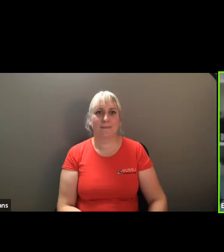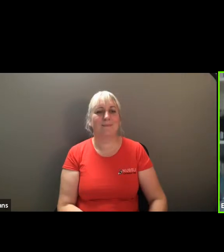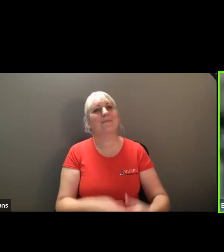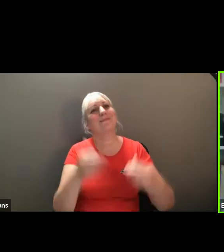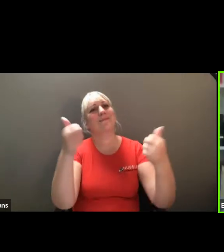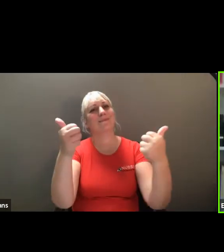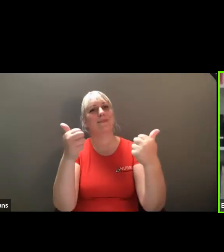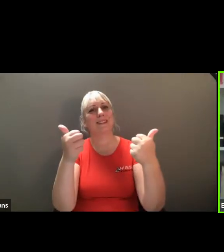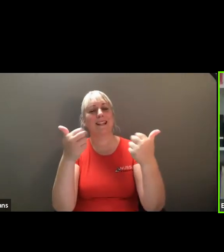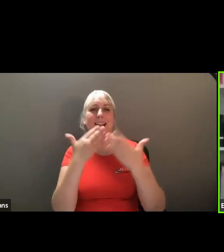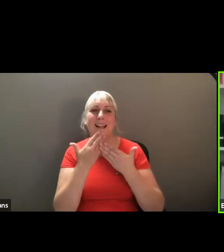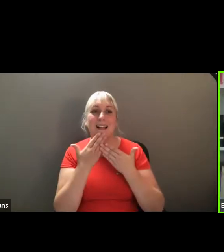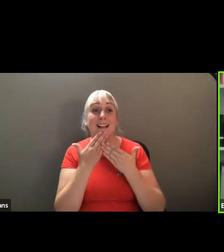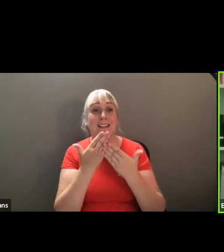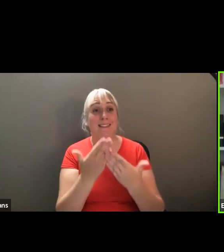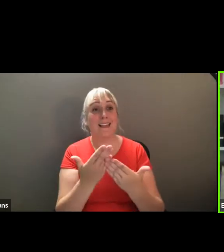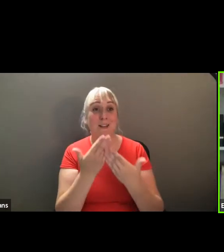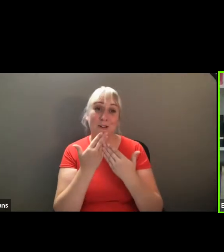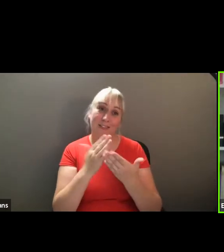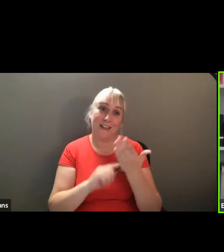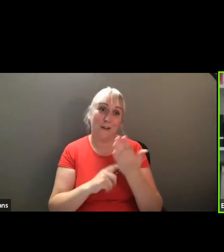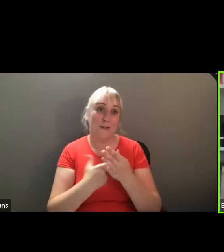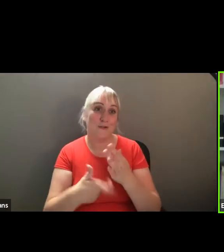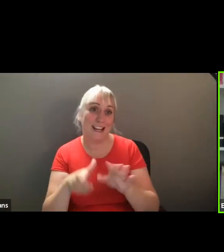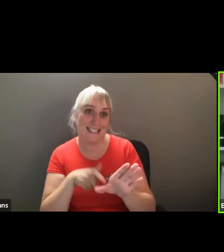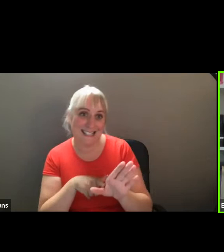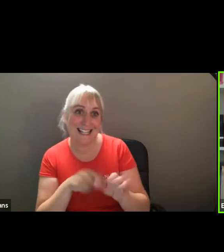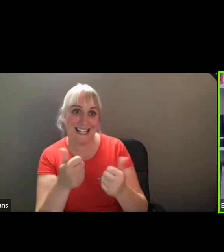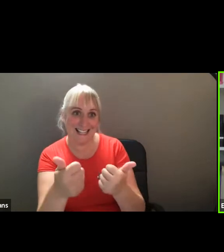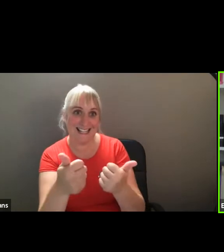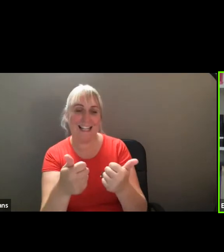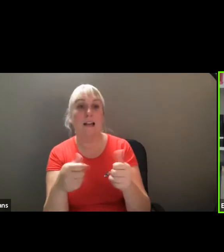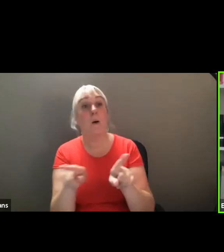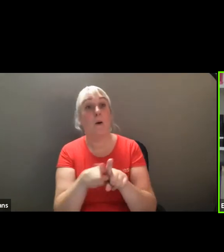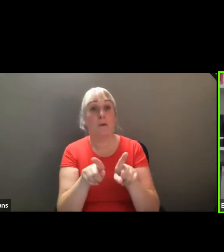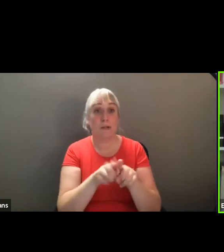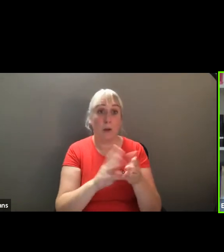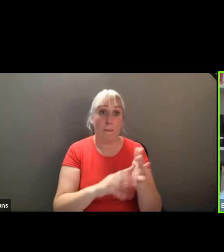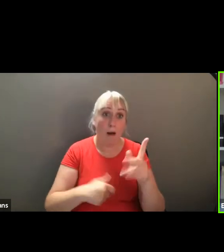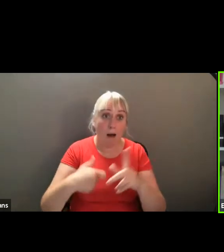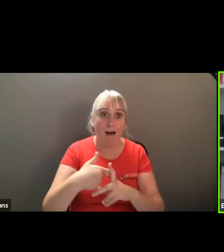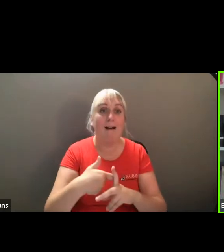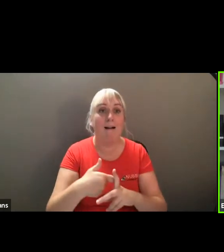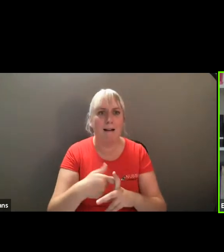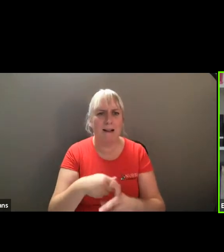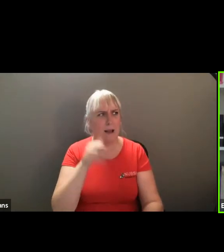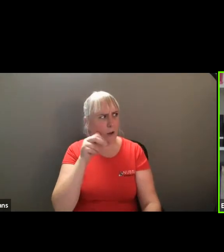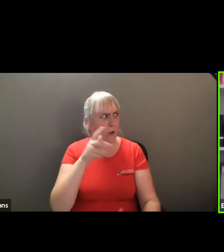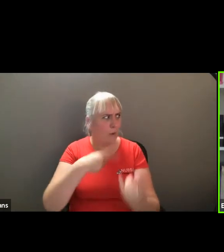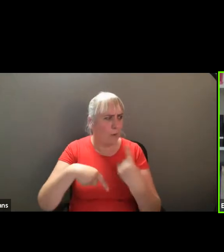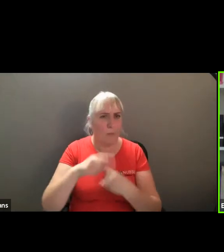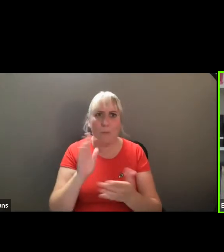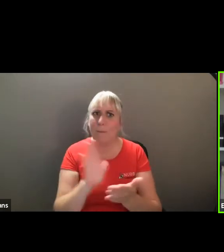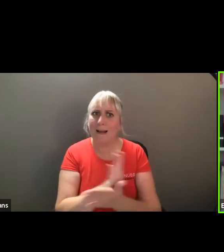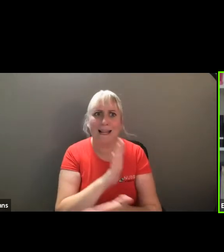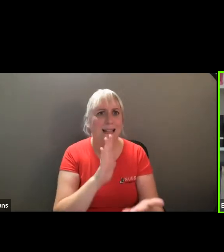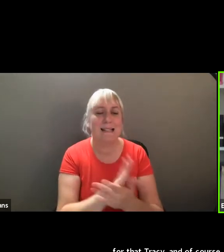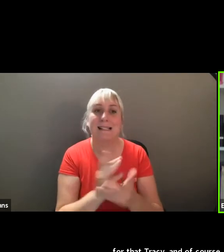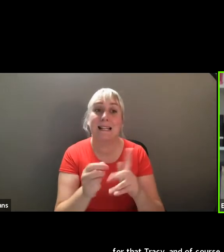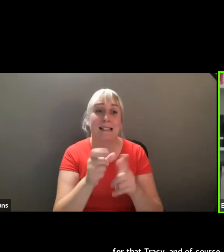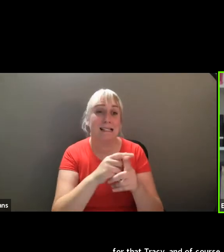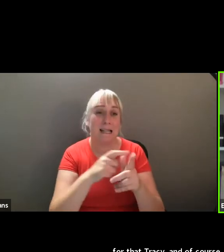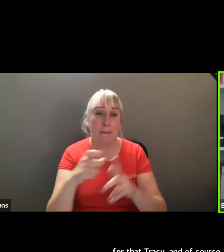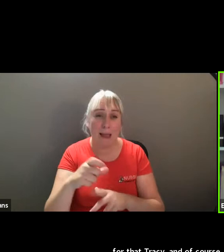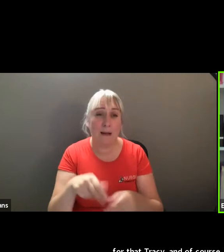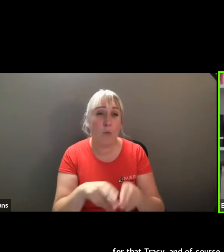Great. Thanks very much for that, Tracy. And of course to Mark. I know we were all really pleased that Deepak Norfolk